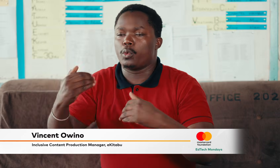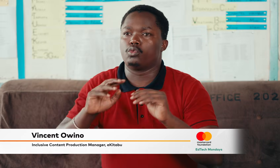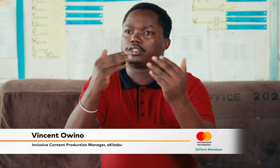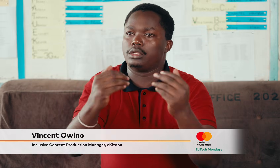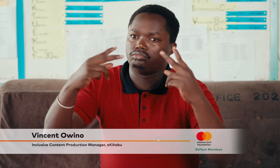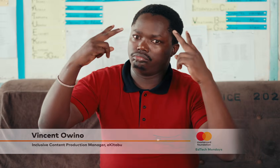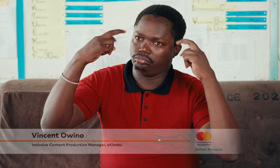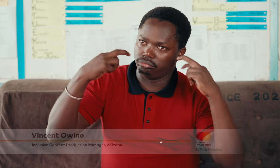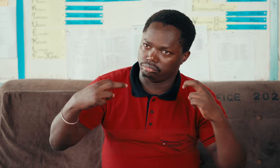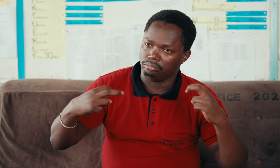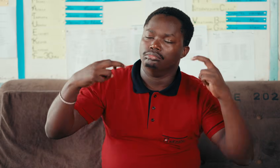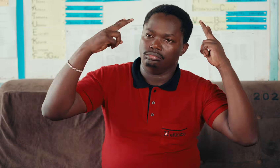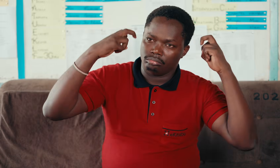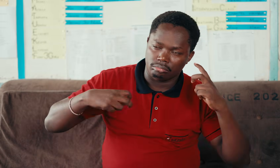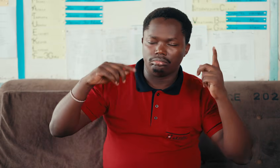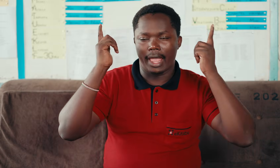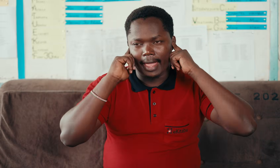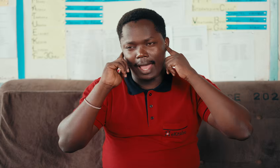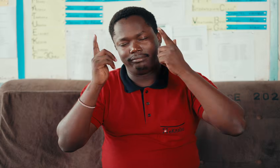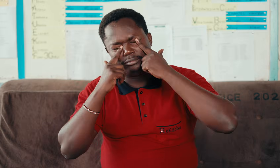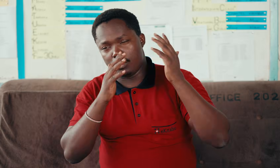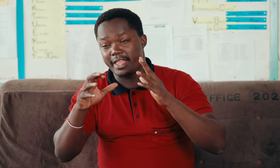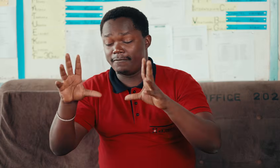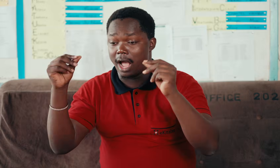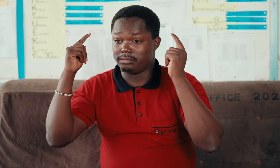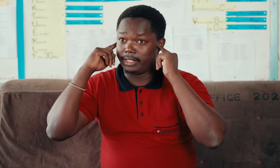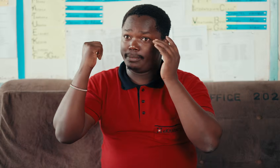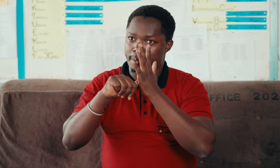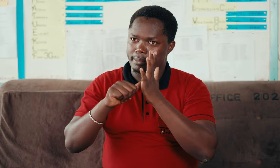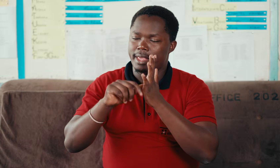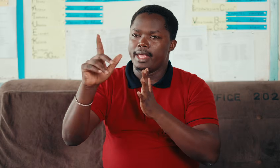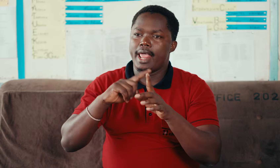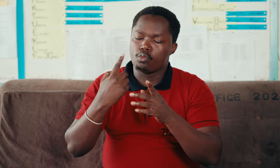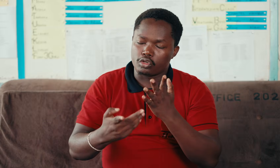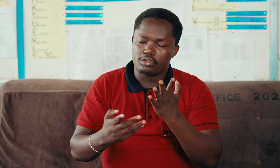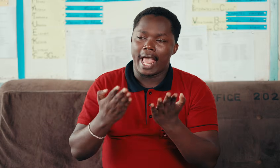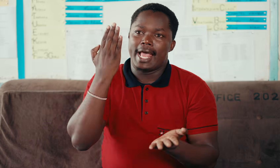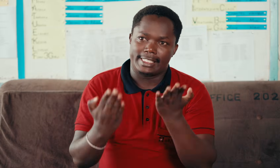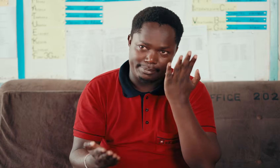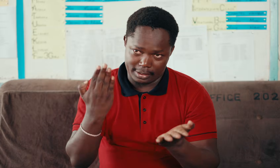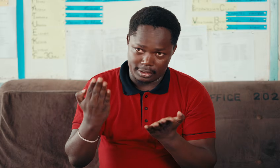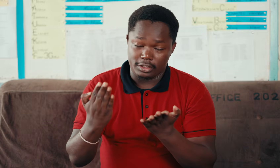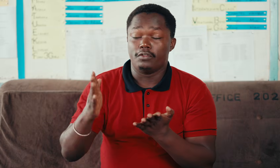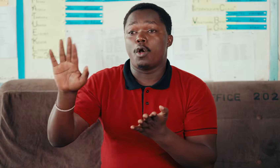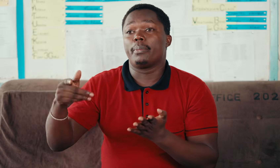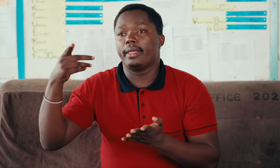go for checkup. So they first go for assessments to all the senses so that they can be able to